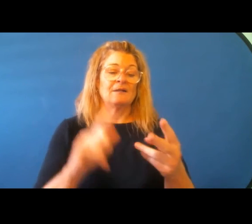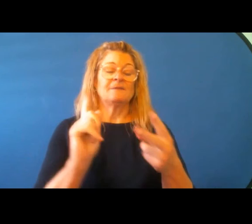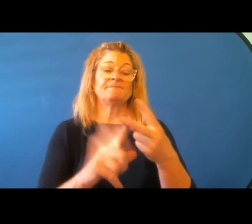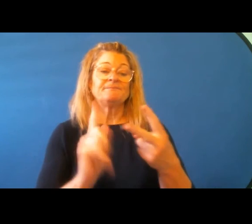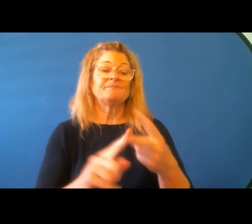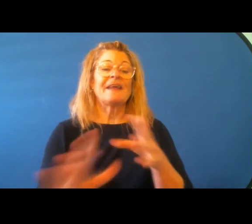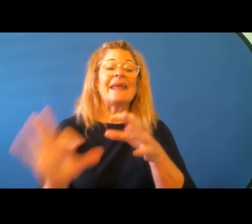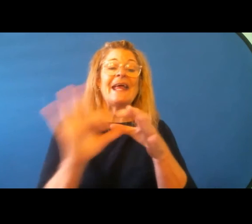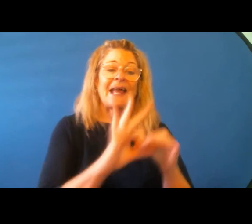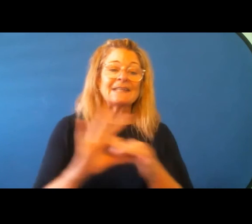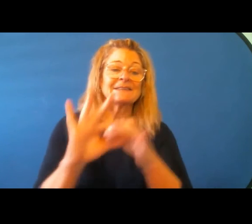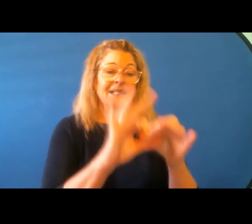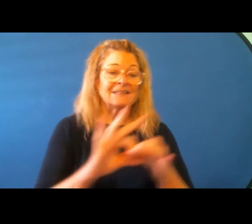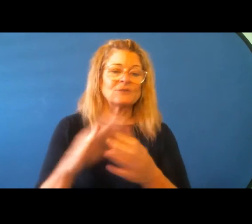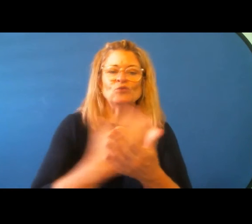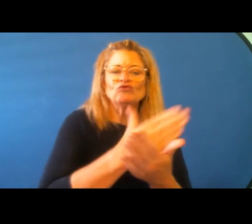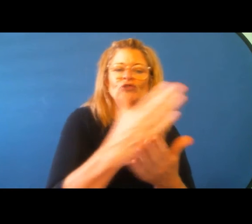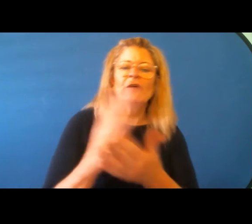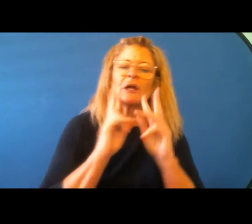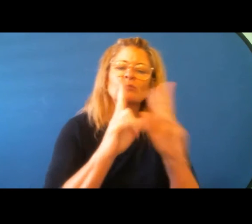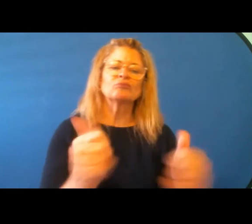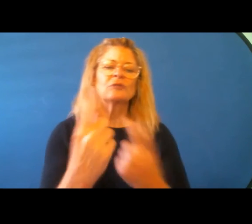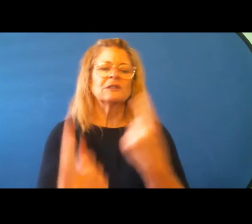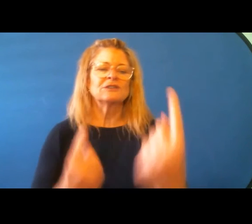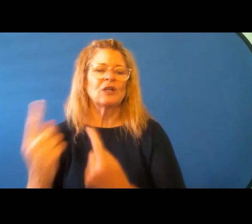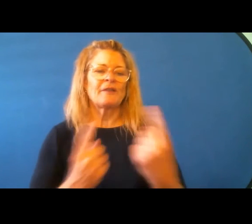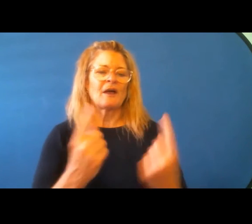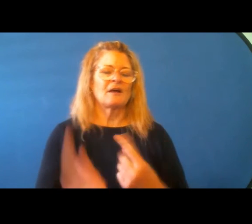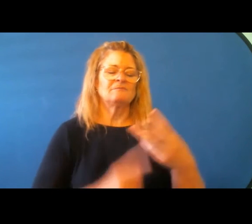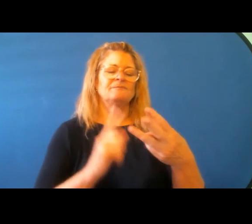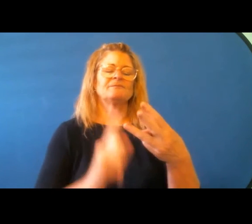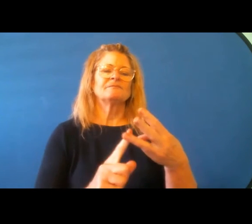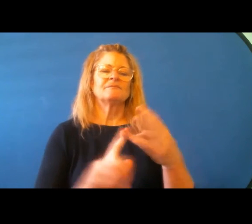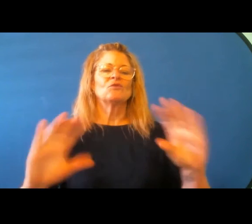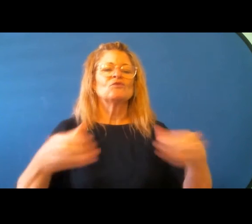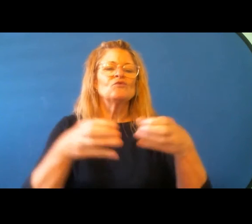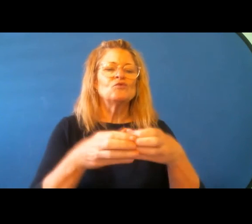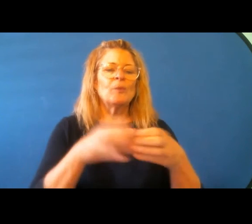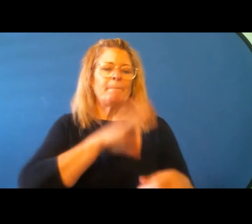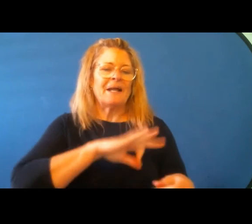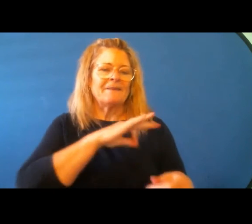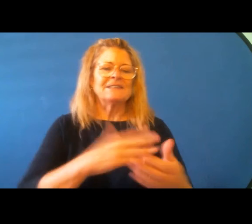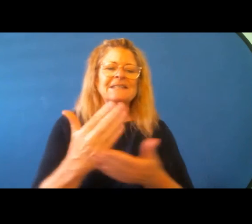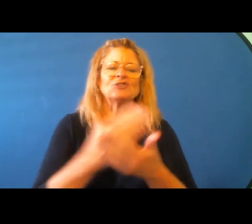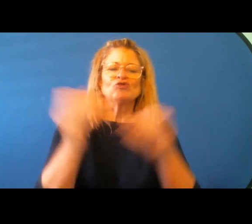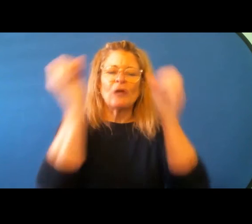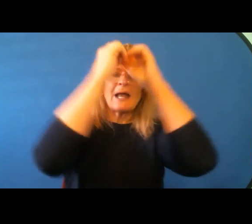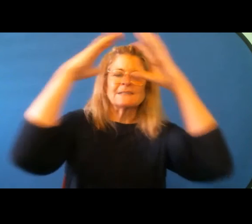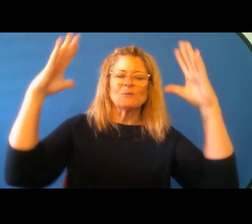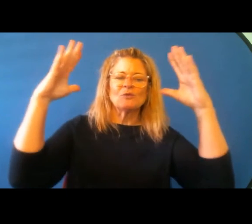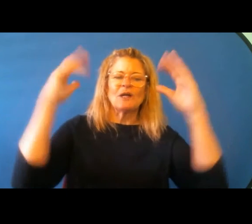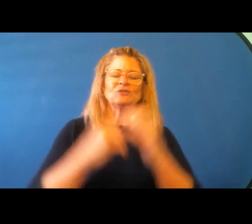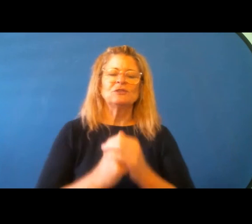humanity. Mahitahi and kotahitanga, collective benefits and shared aspirations. And